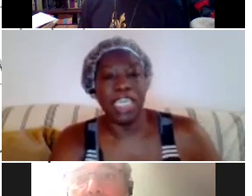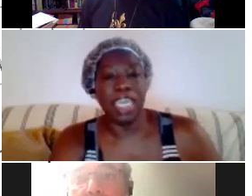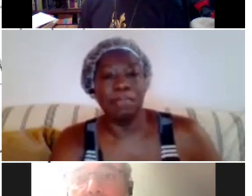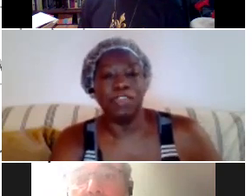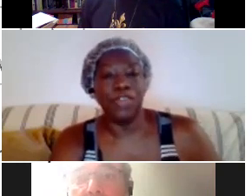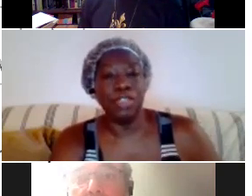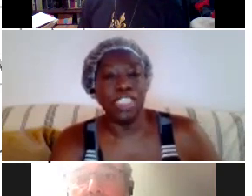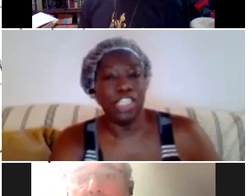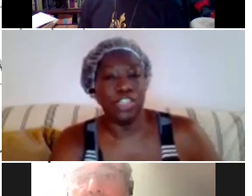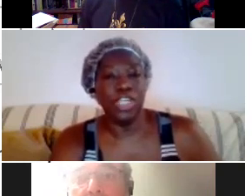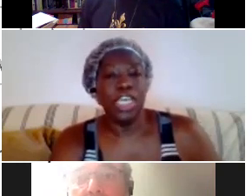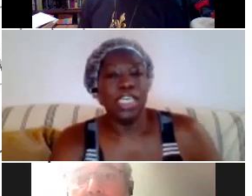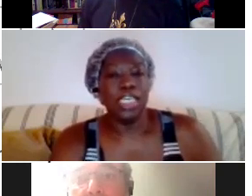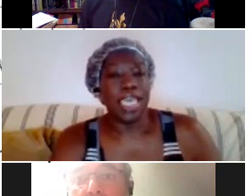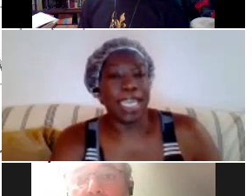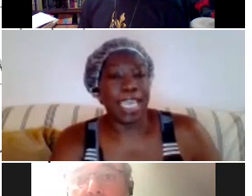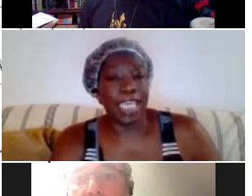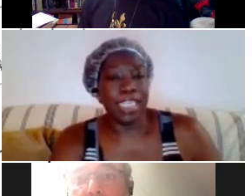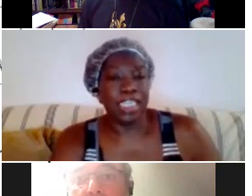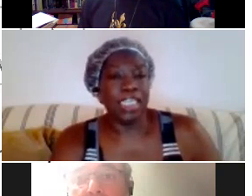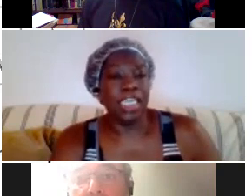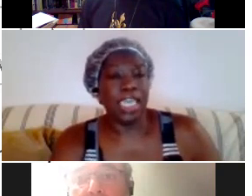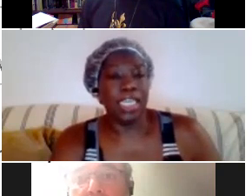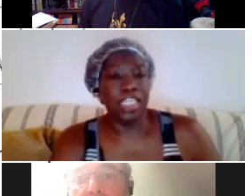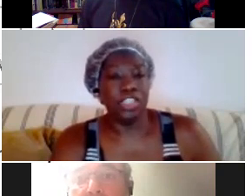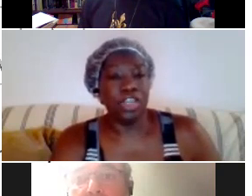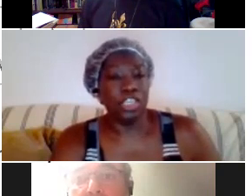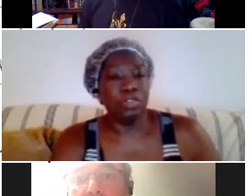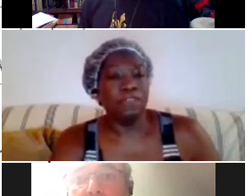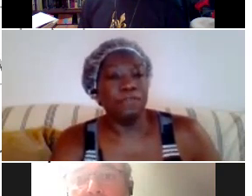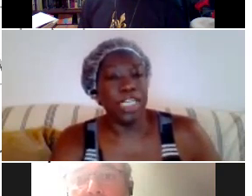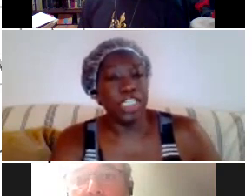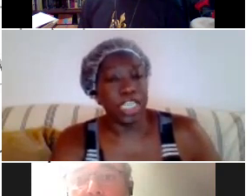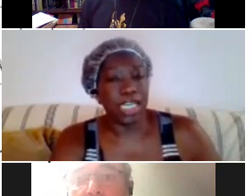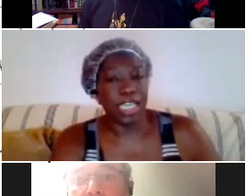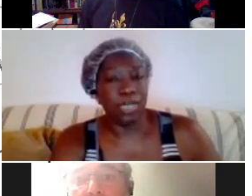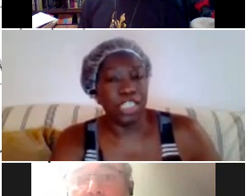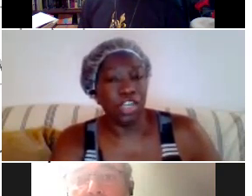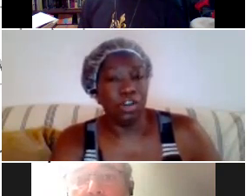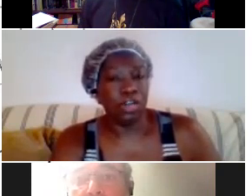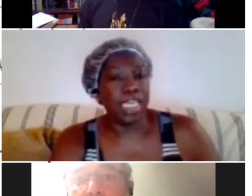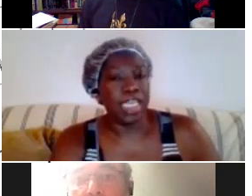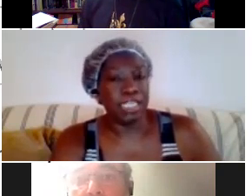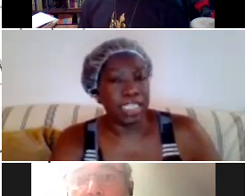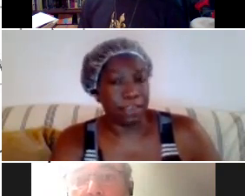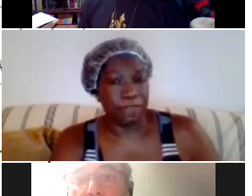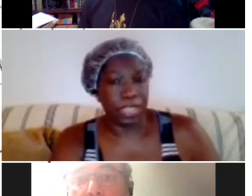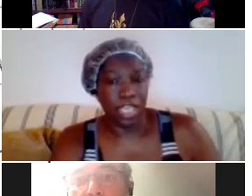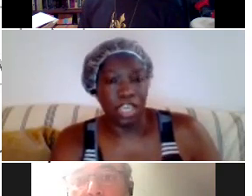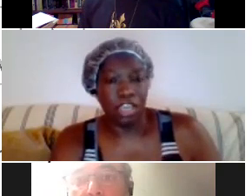assistant became the first teacher at ASD, and he taught using French Sign Language, or